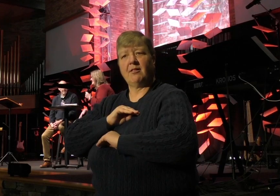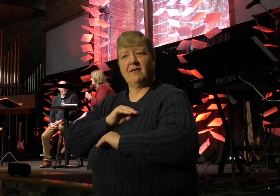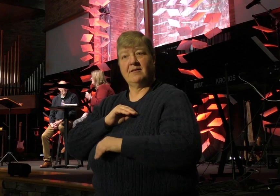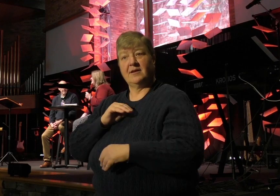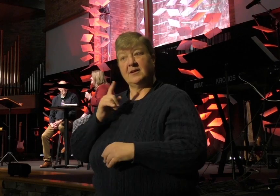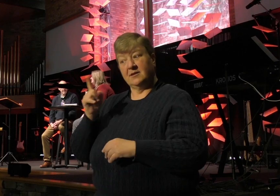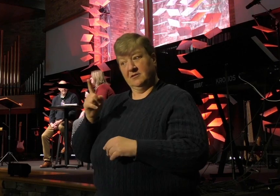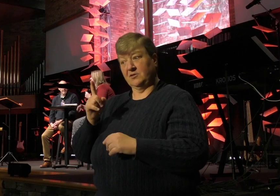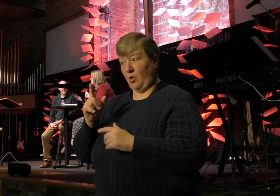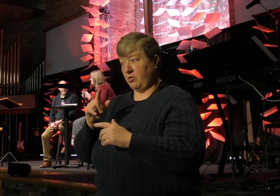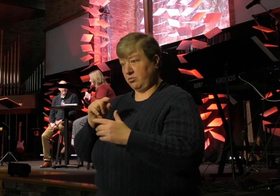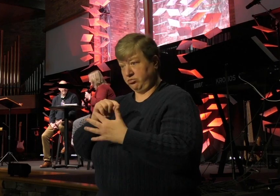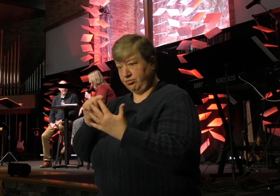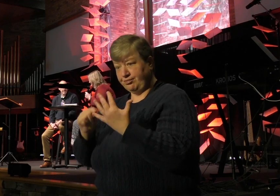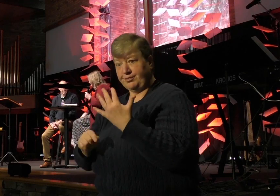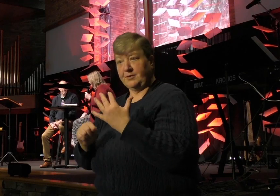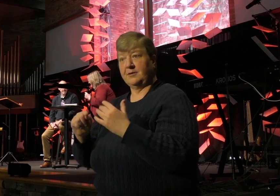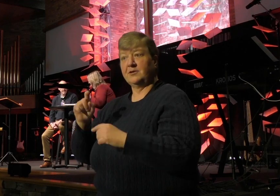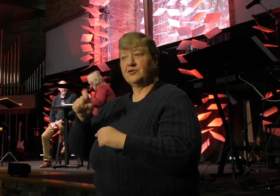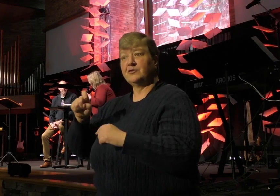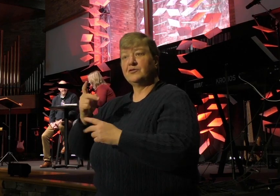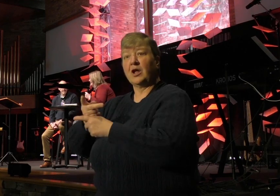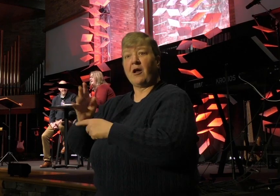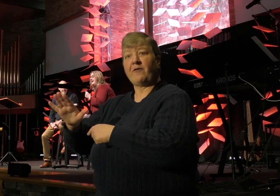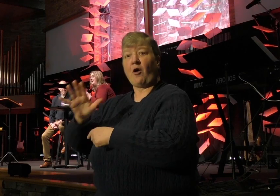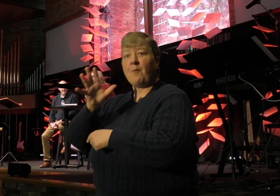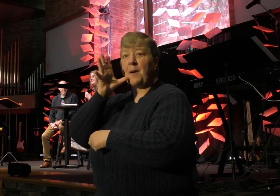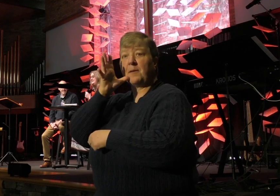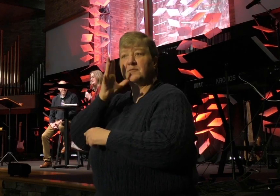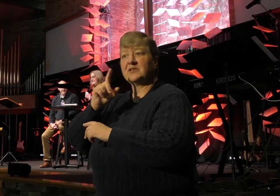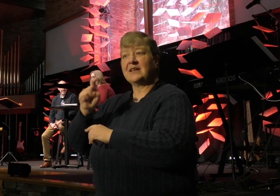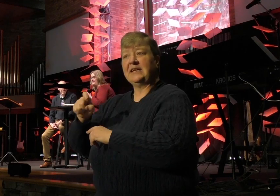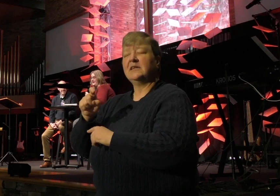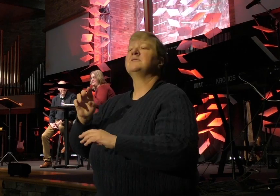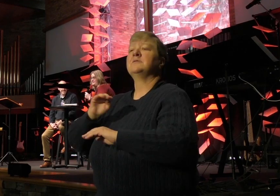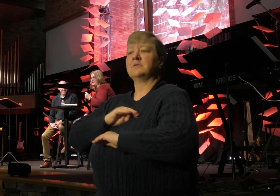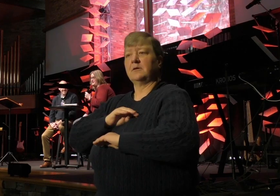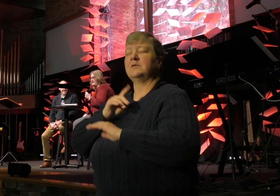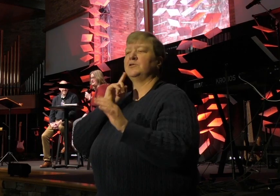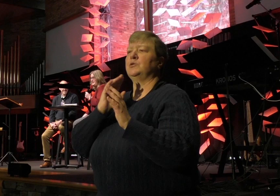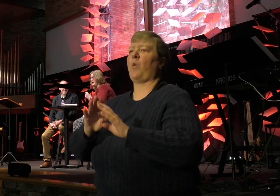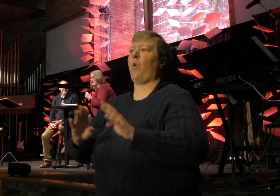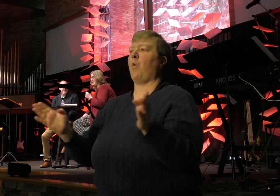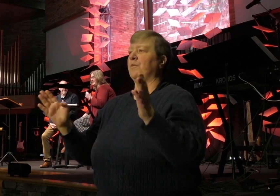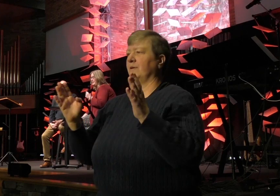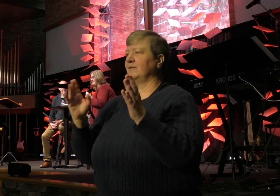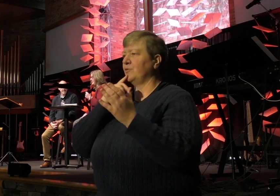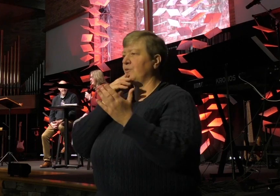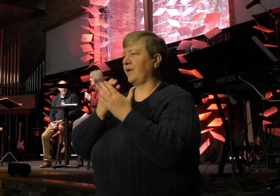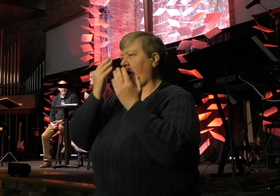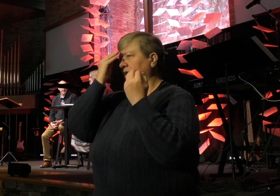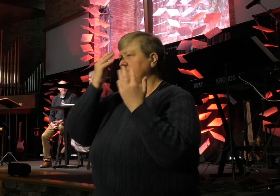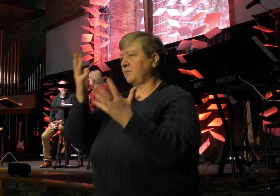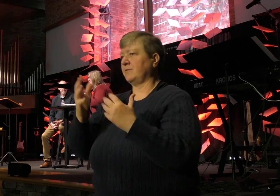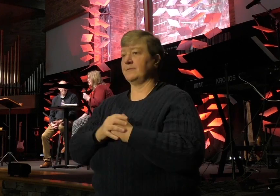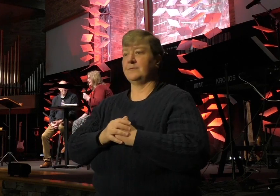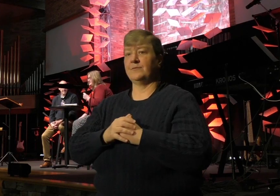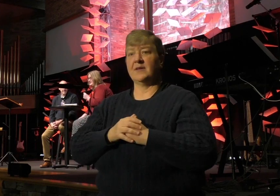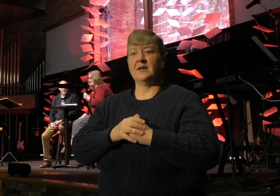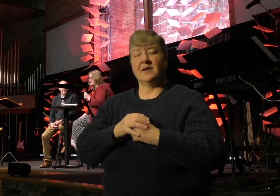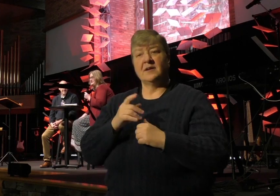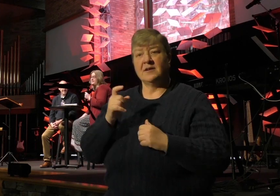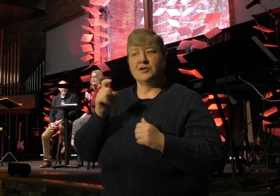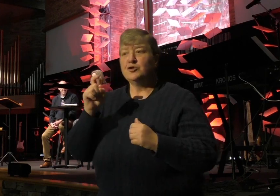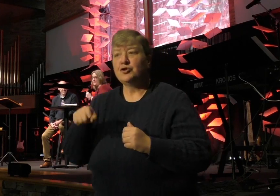relax enough to really be receptive to the gospel. And you need to live your faith and be transparent. You know, people around you should know you